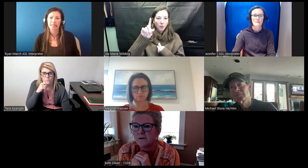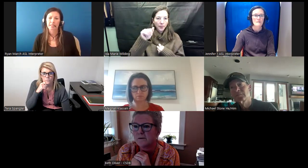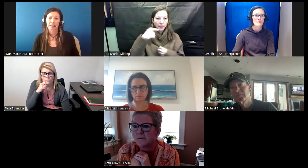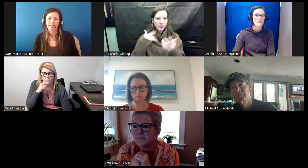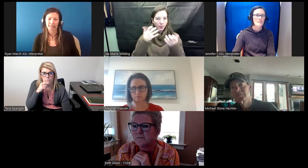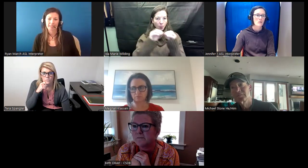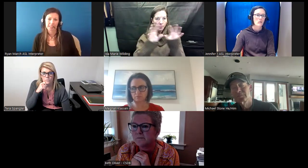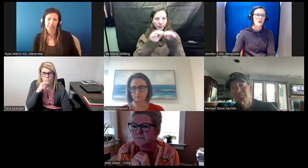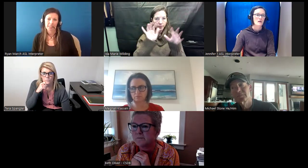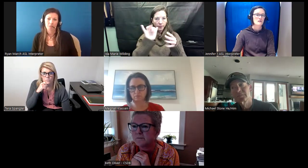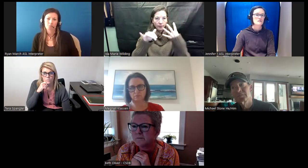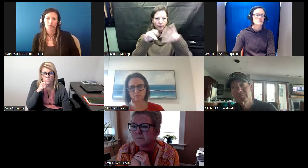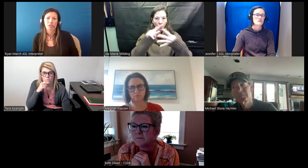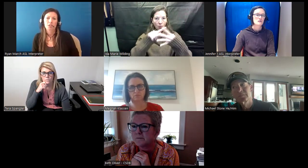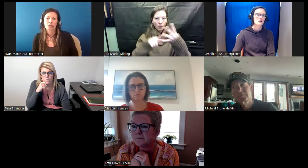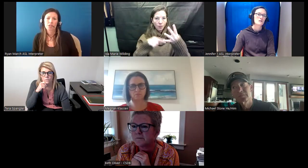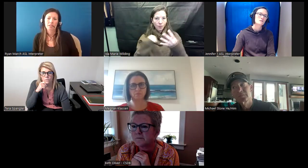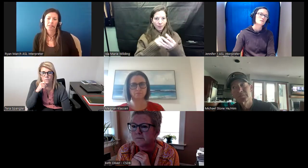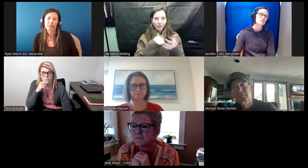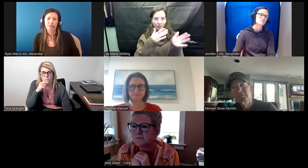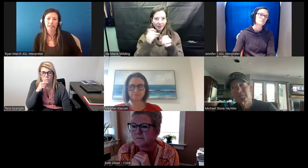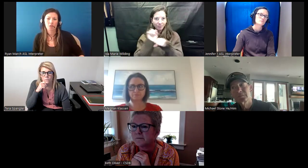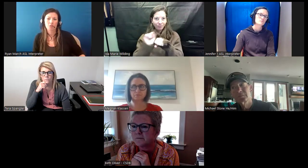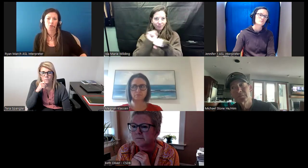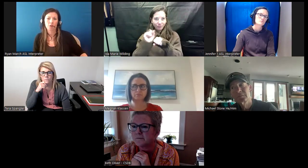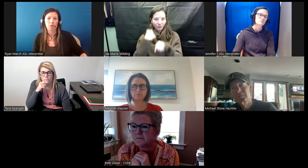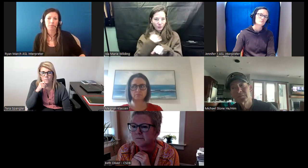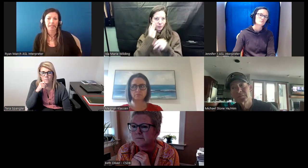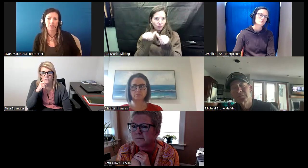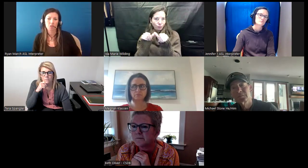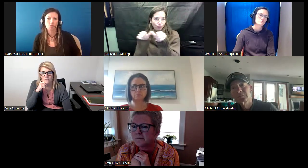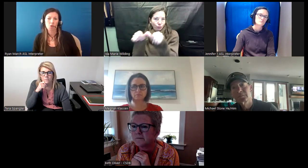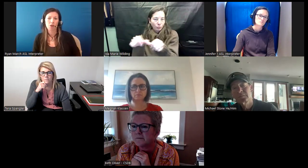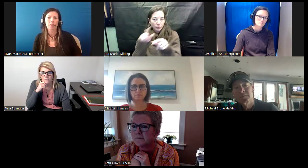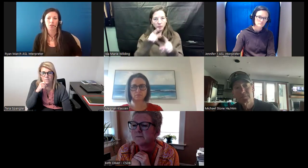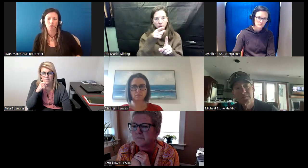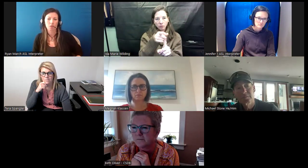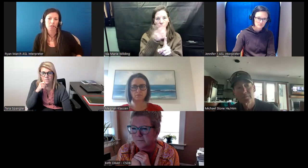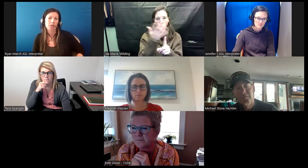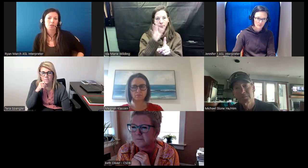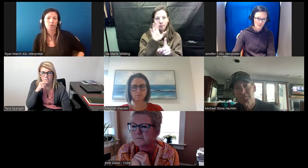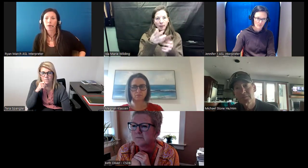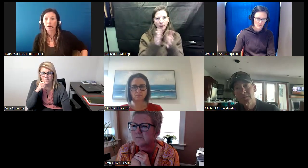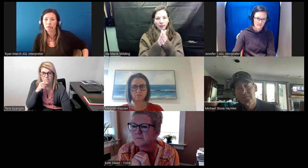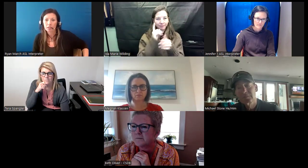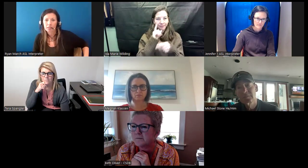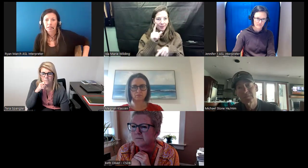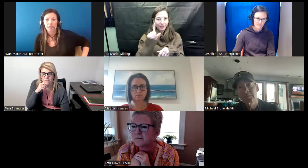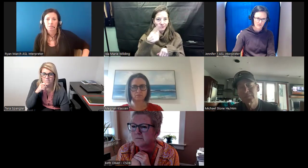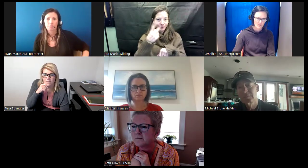And this is Ida. So just clarifying those 4, we plan to work on those